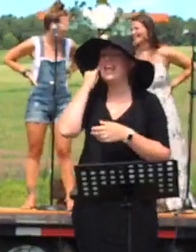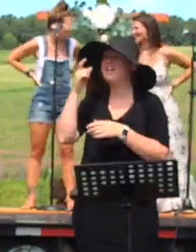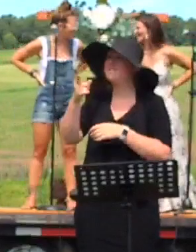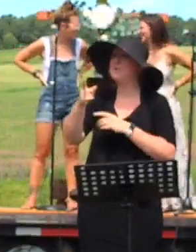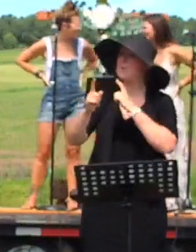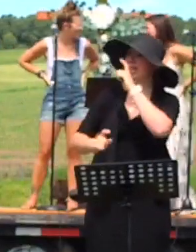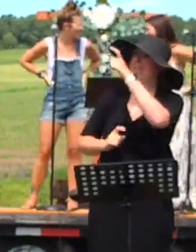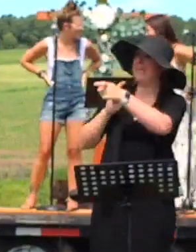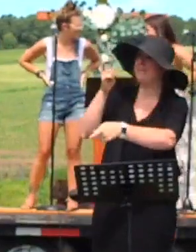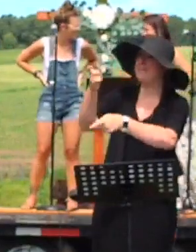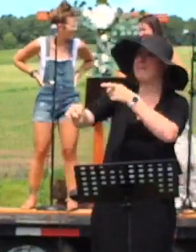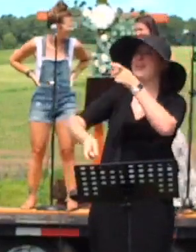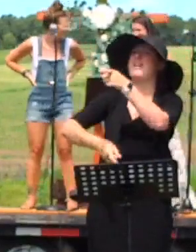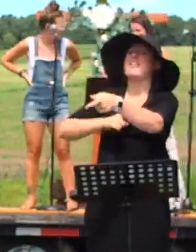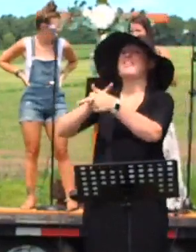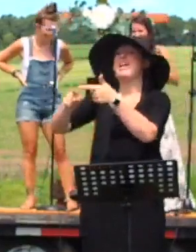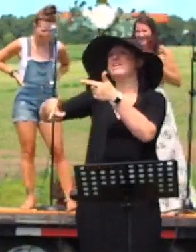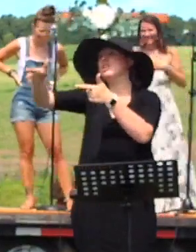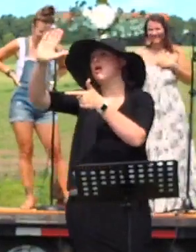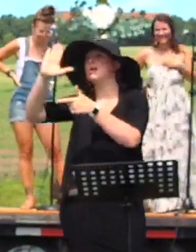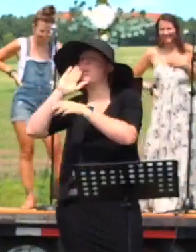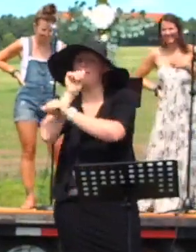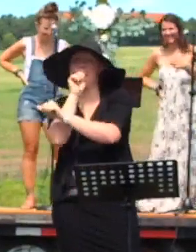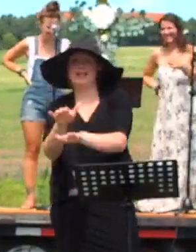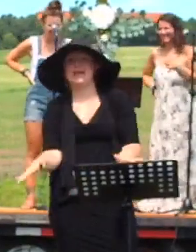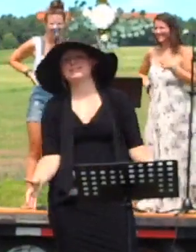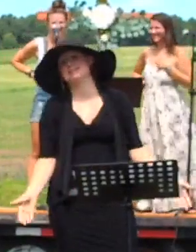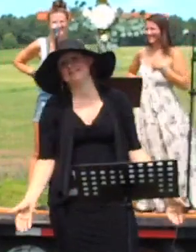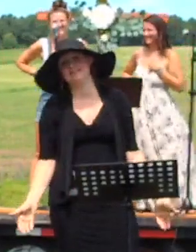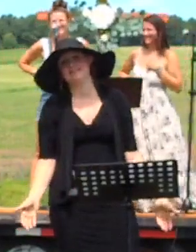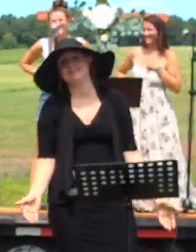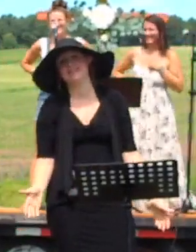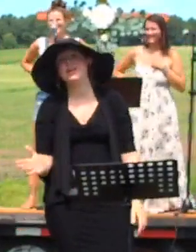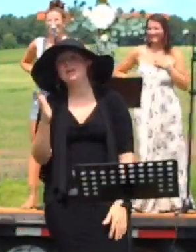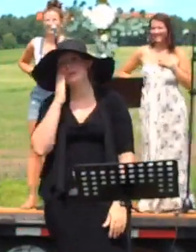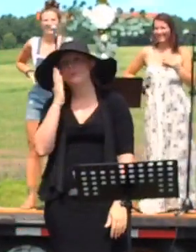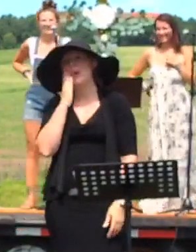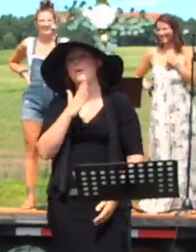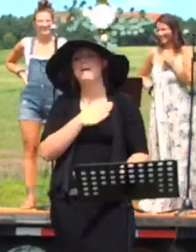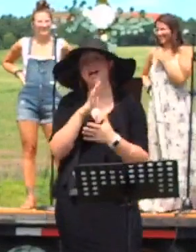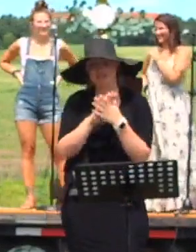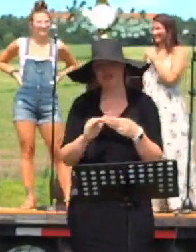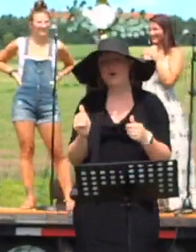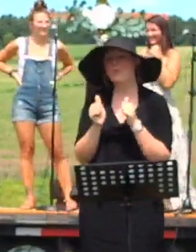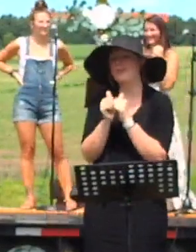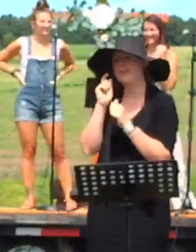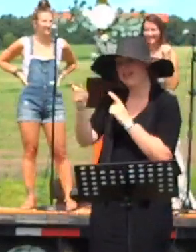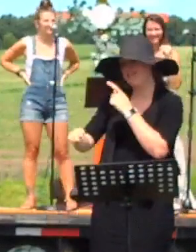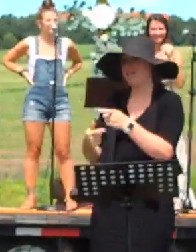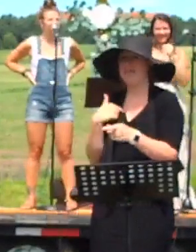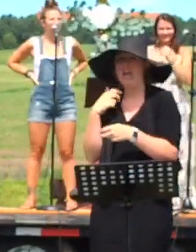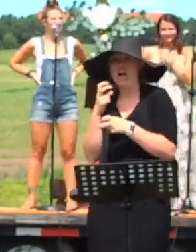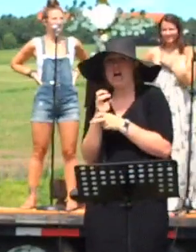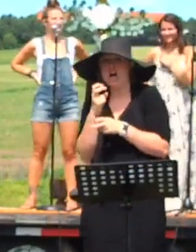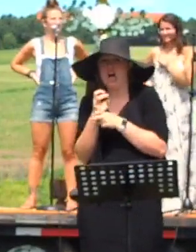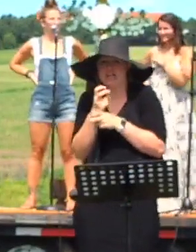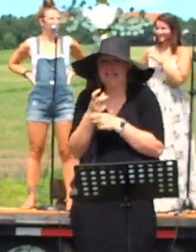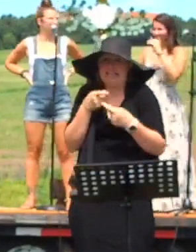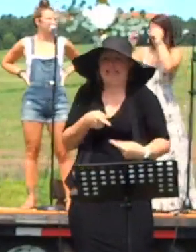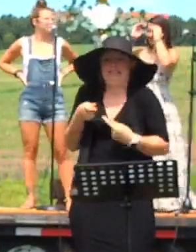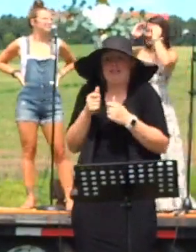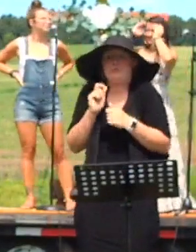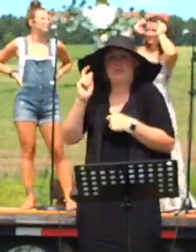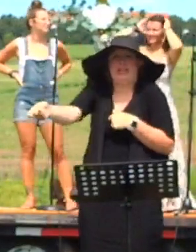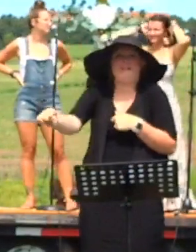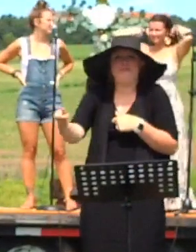wanted to share that with you. I thought it was super cool, and I, you know a little bit of my story with giving, and I had a hard time for a long